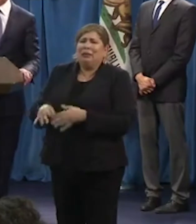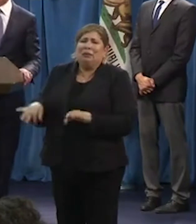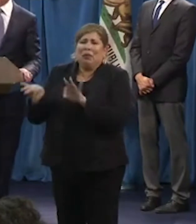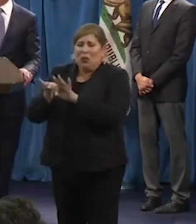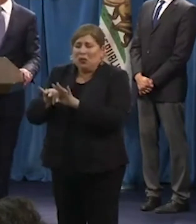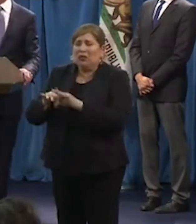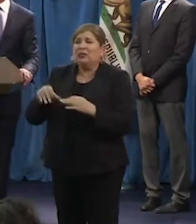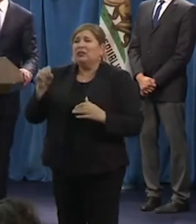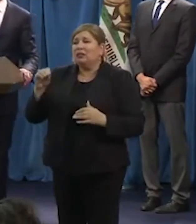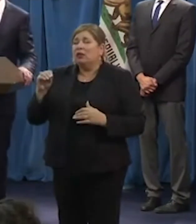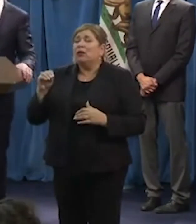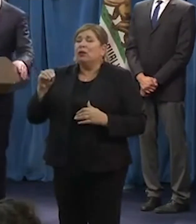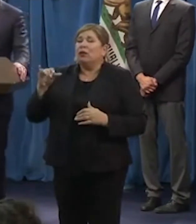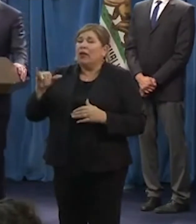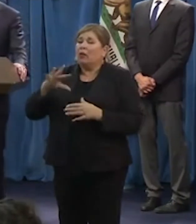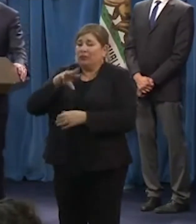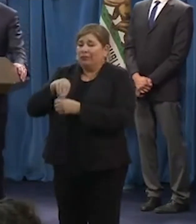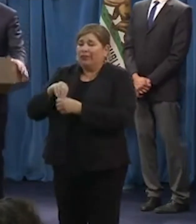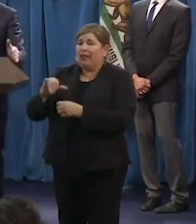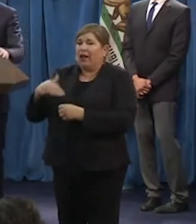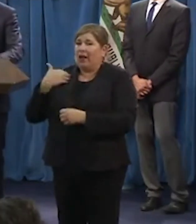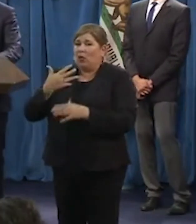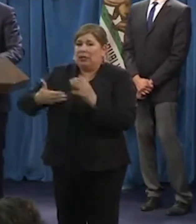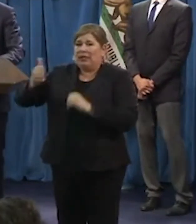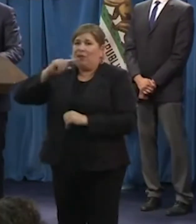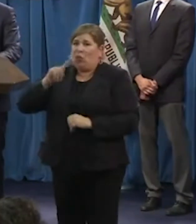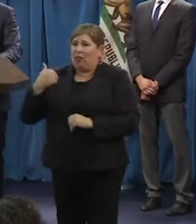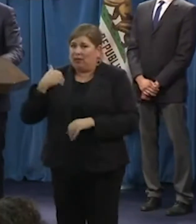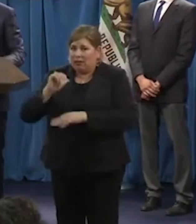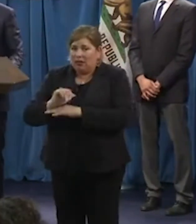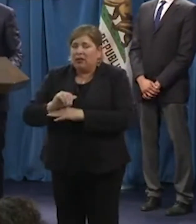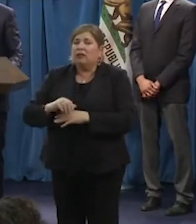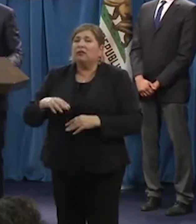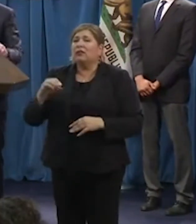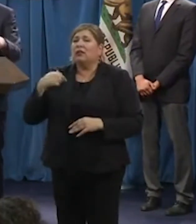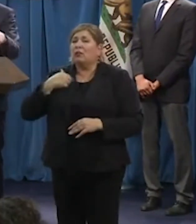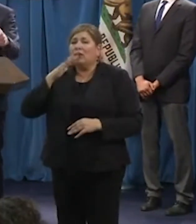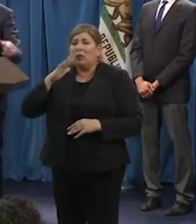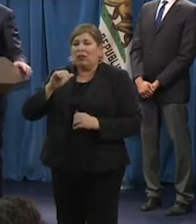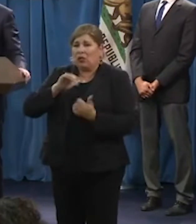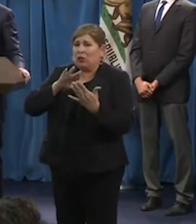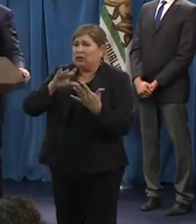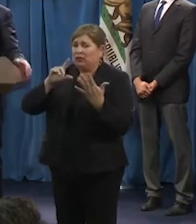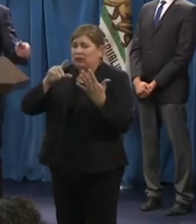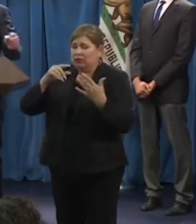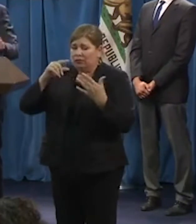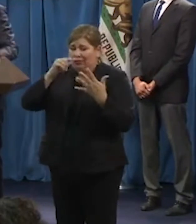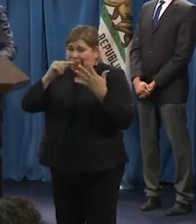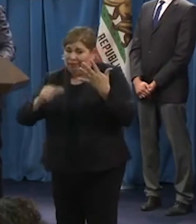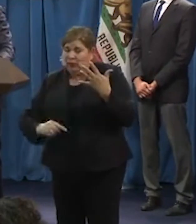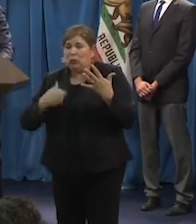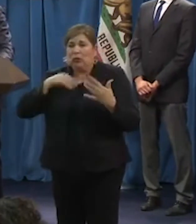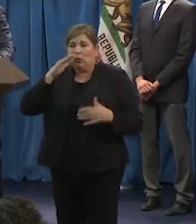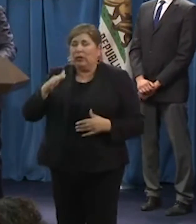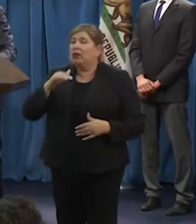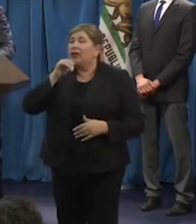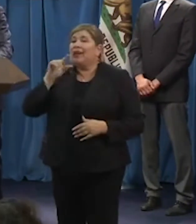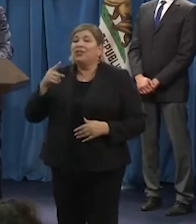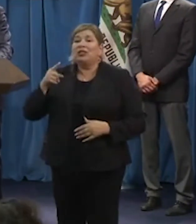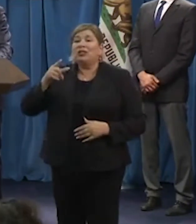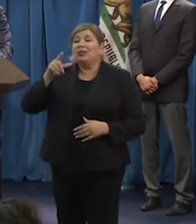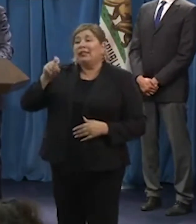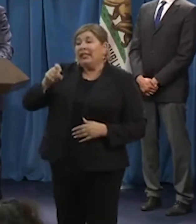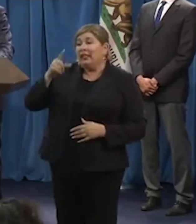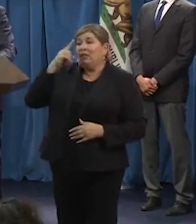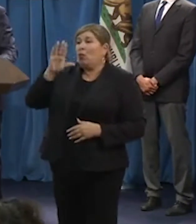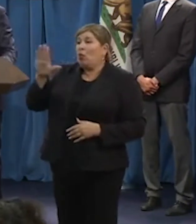afforded officially in the executive order last night. And in real time, we'll address their needs. But let me say this. We won't just address the needs of elected